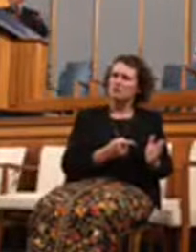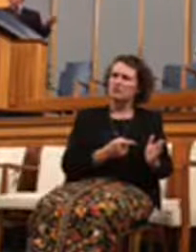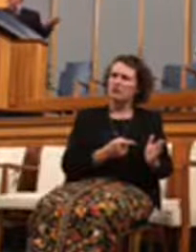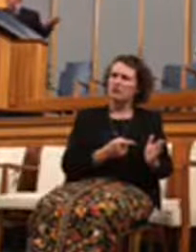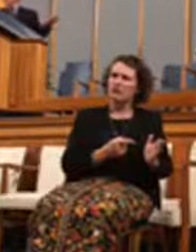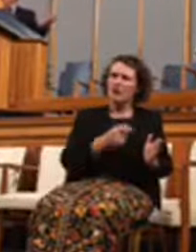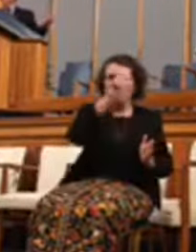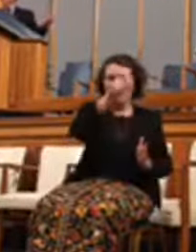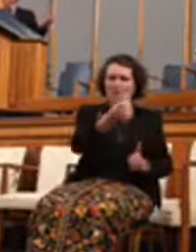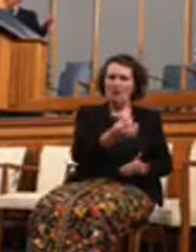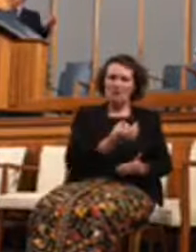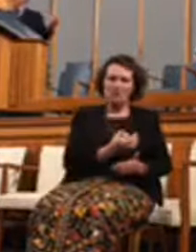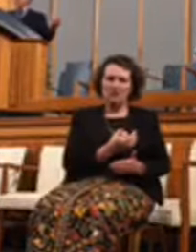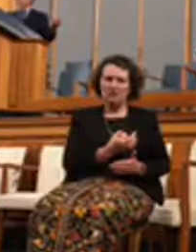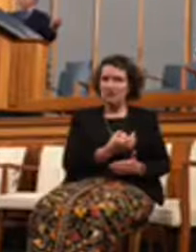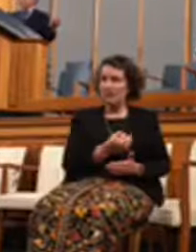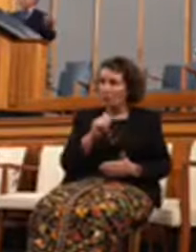heaven? I don't know.